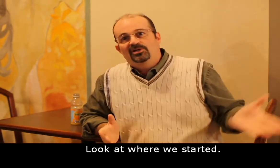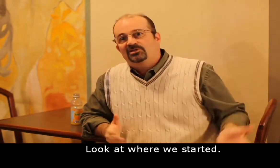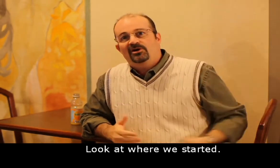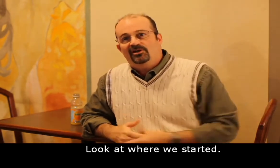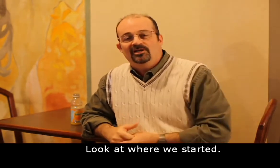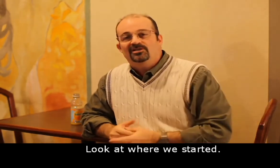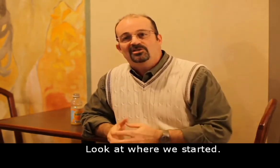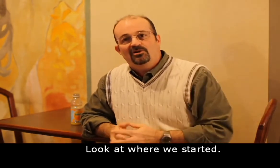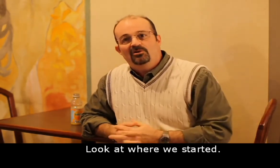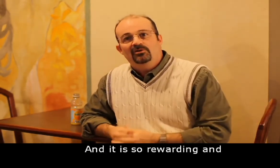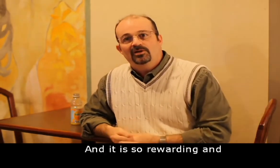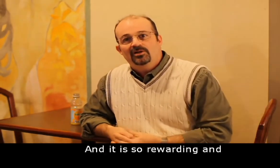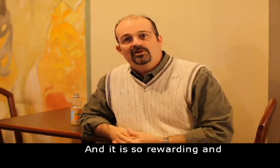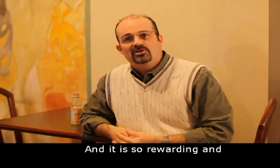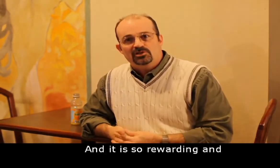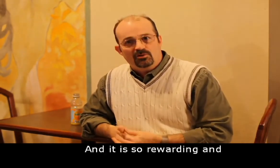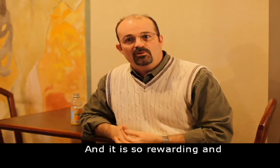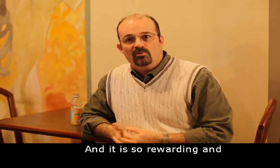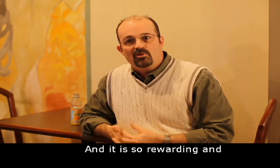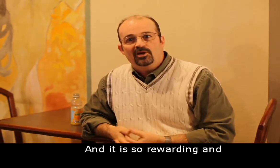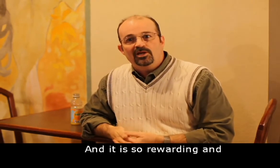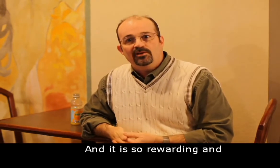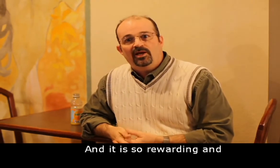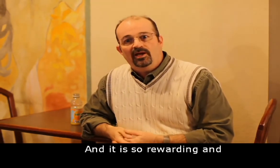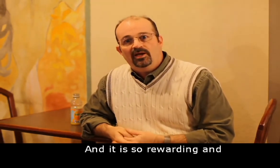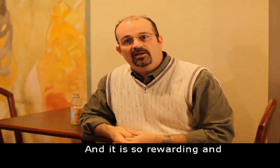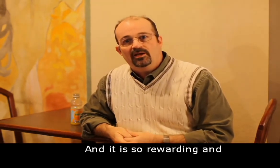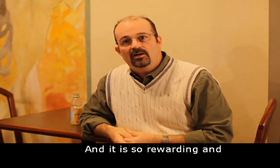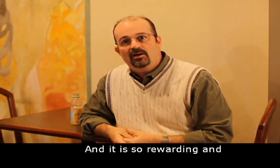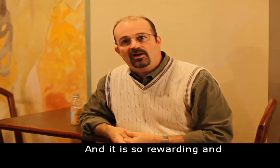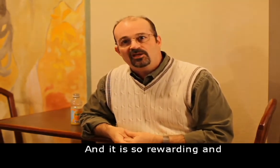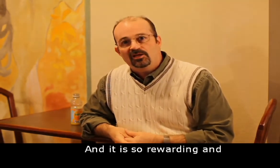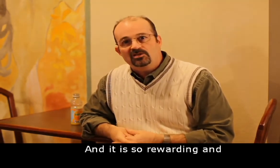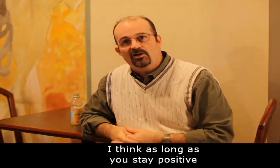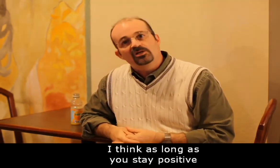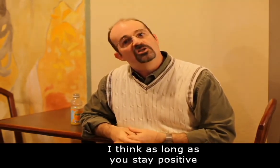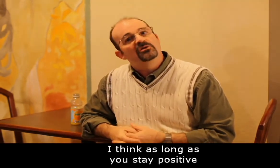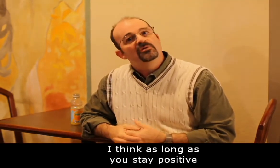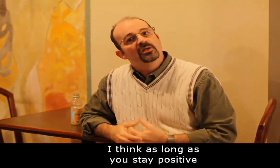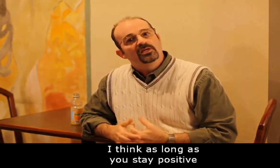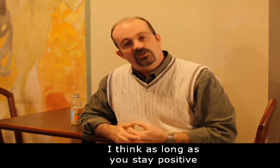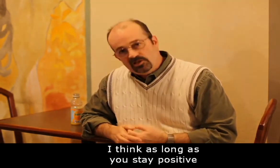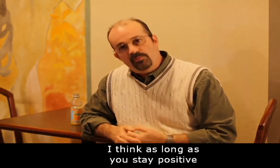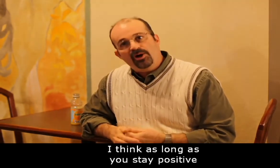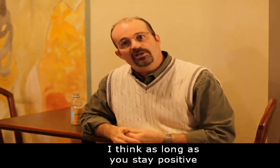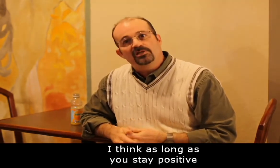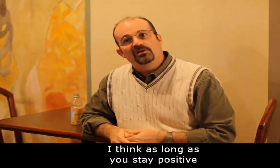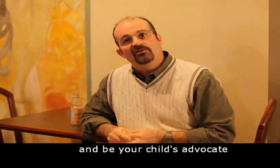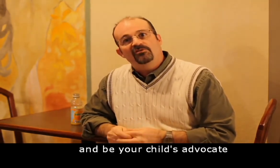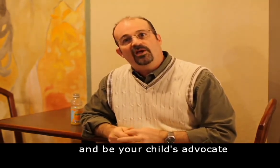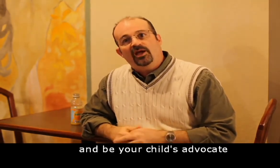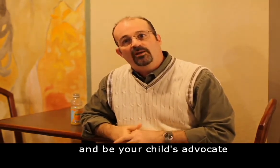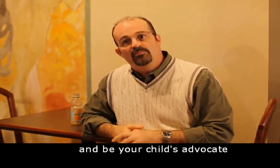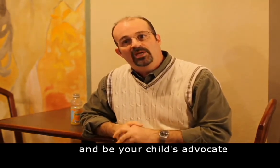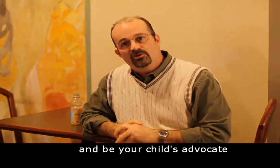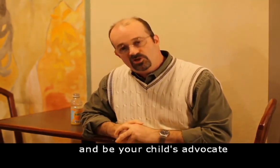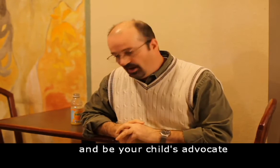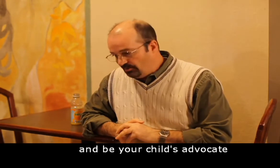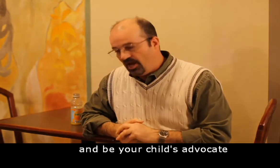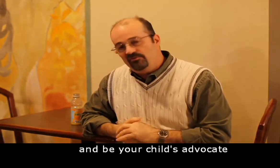started. It's so rewarding, and I think as long as you stay positive and be your child